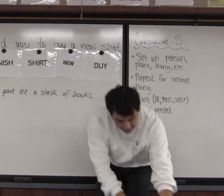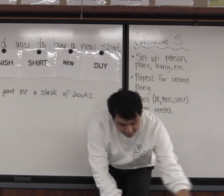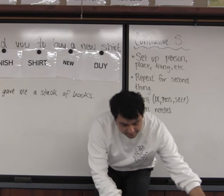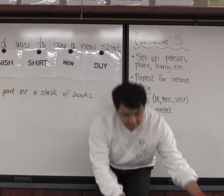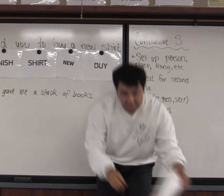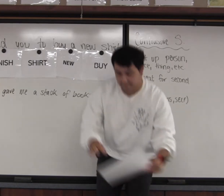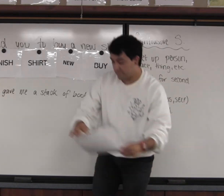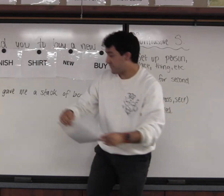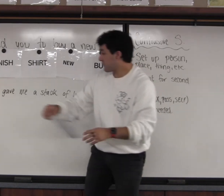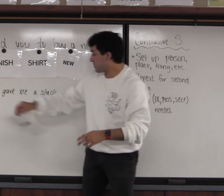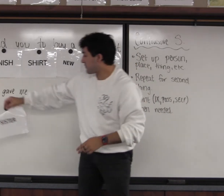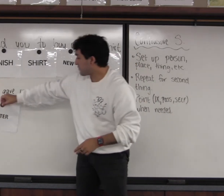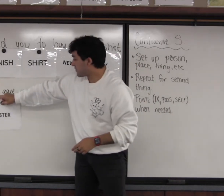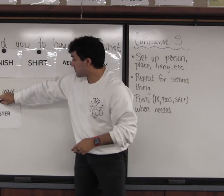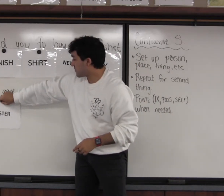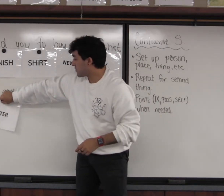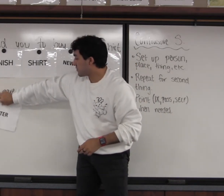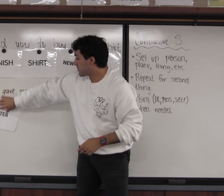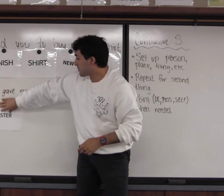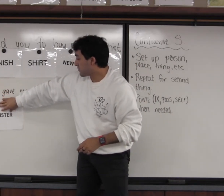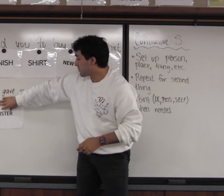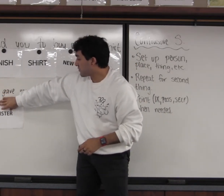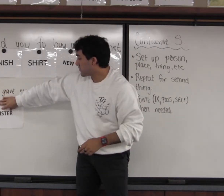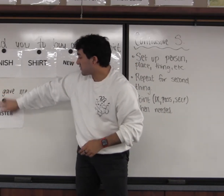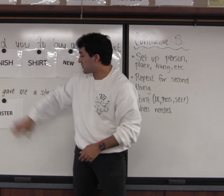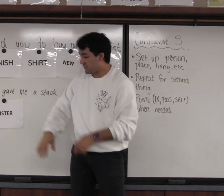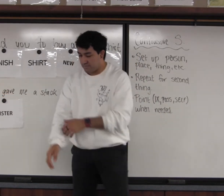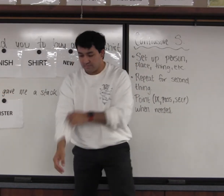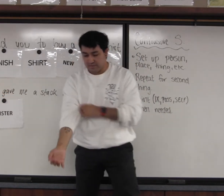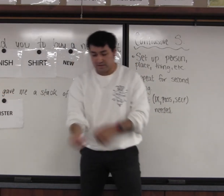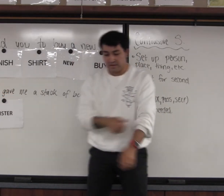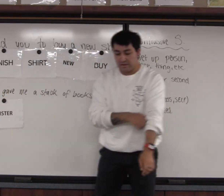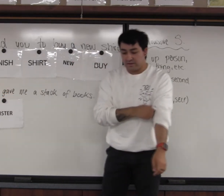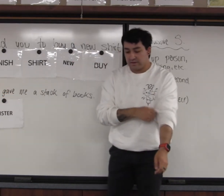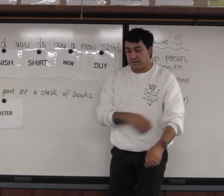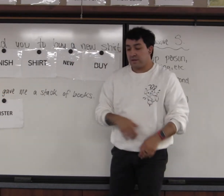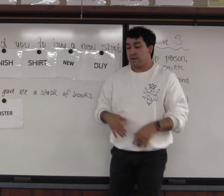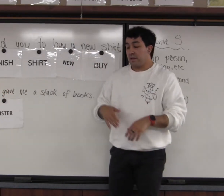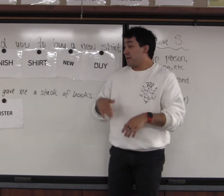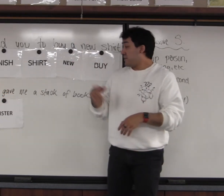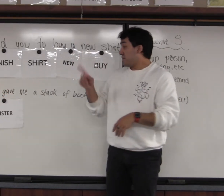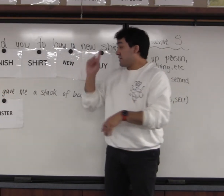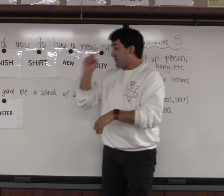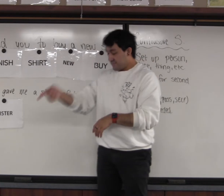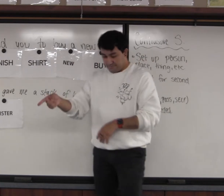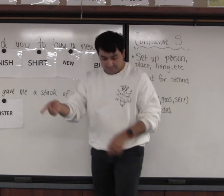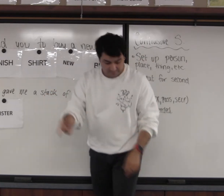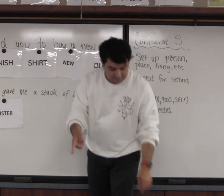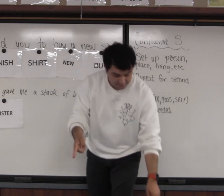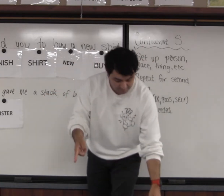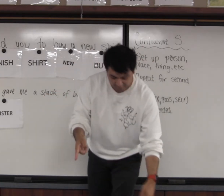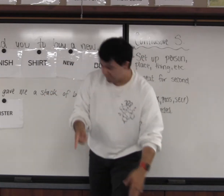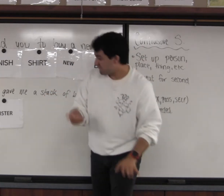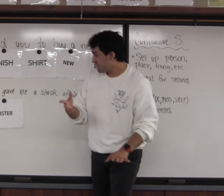mine, him, his, hers. So my sister. Set her